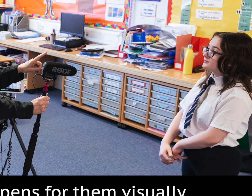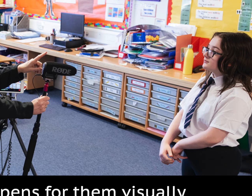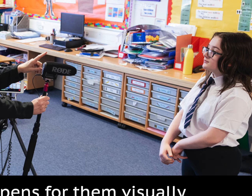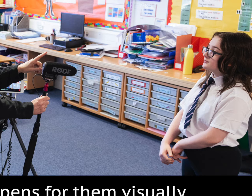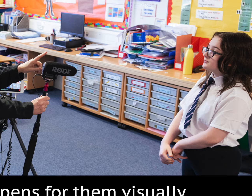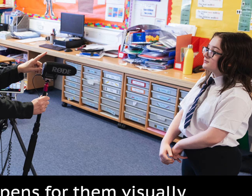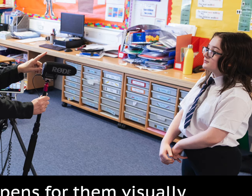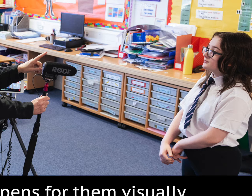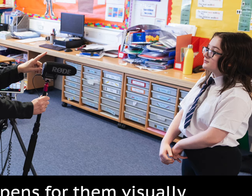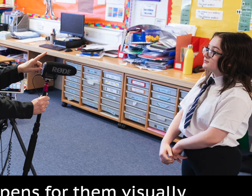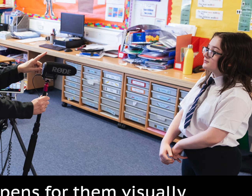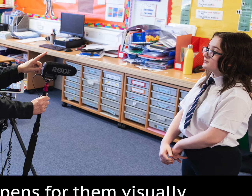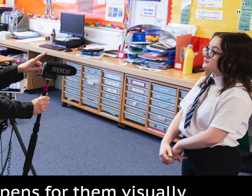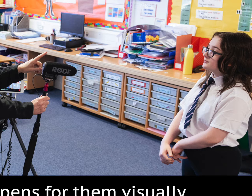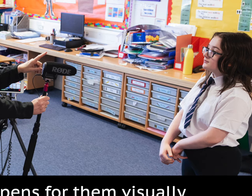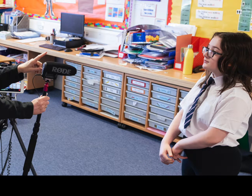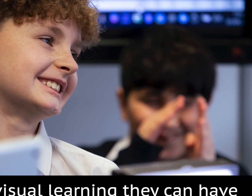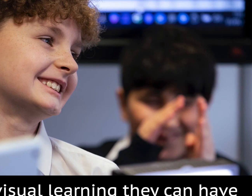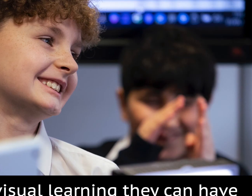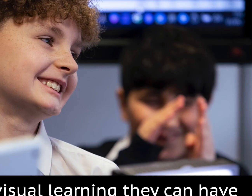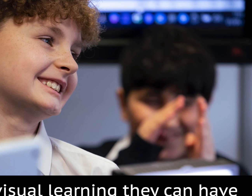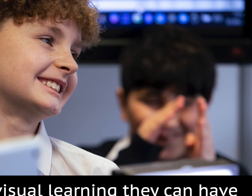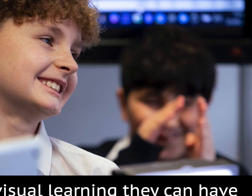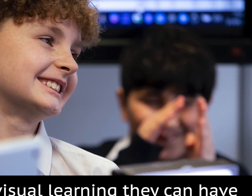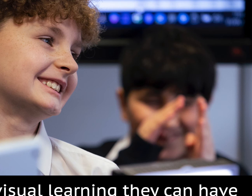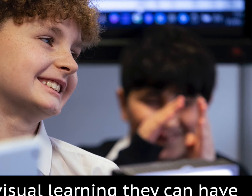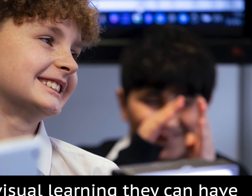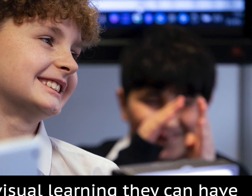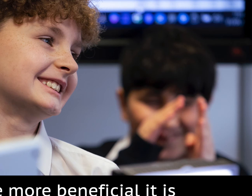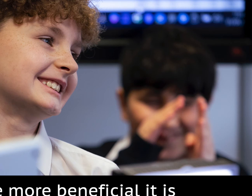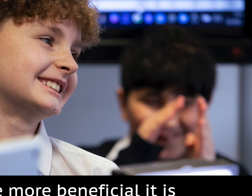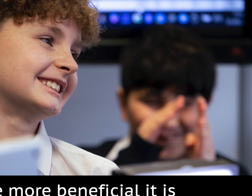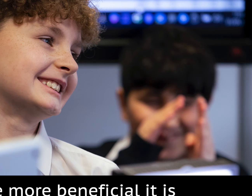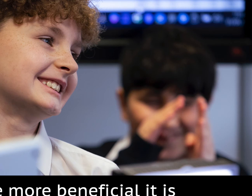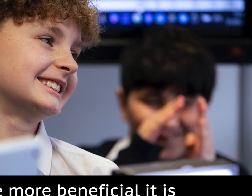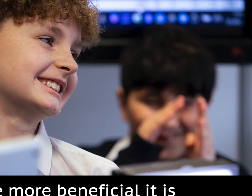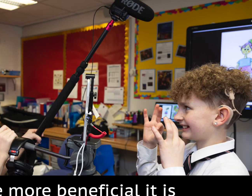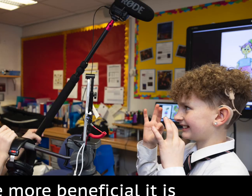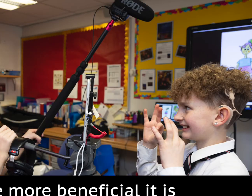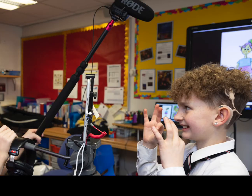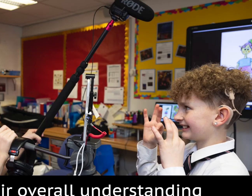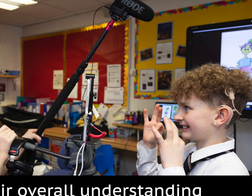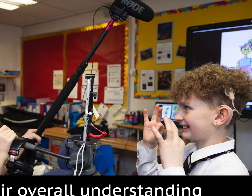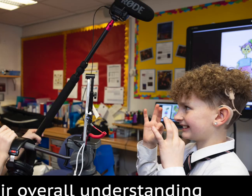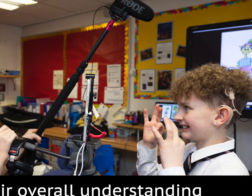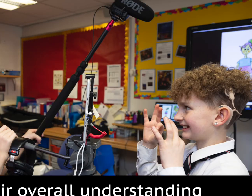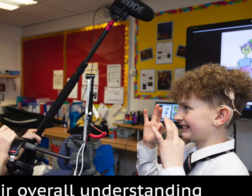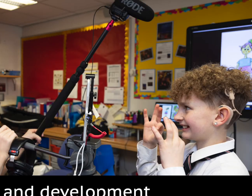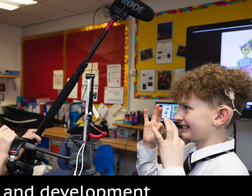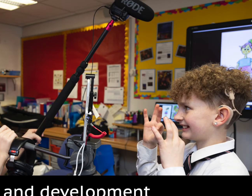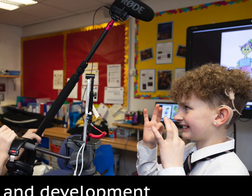Learning happens for them visually. The more visual learning they can have, the more beneficial it is to their